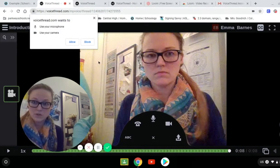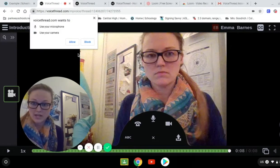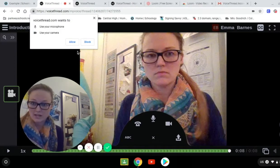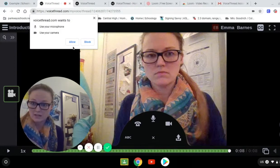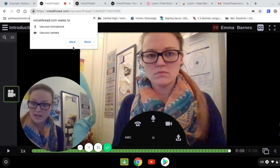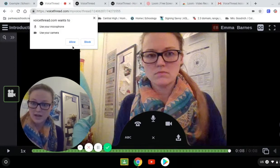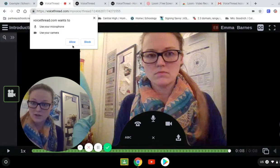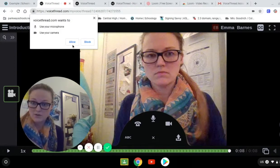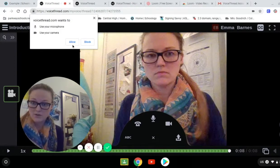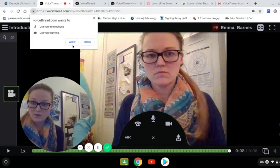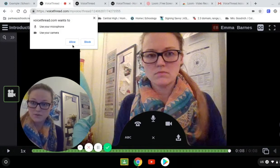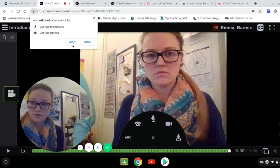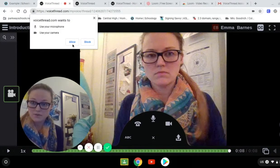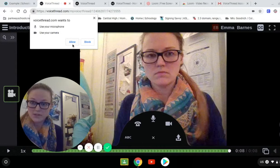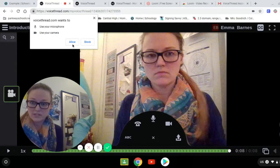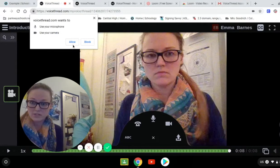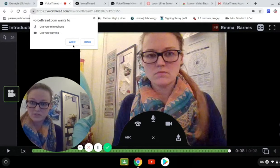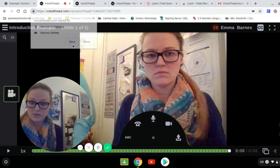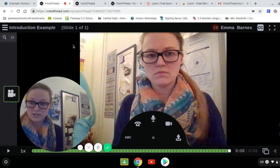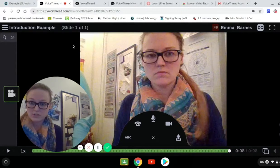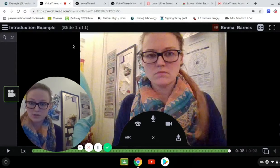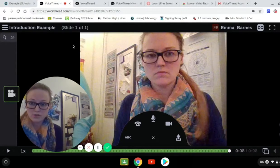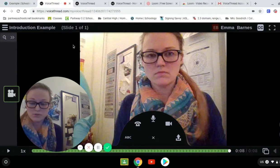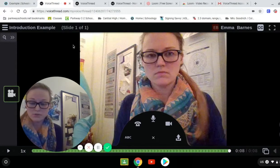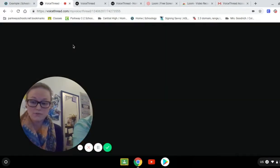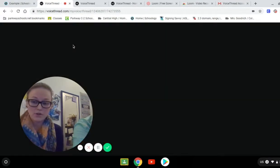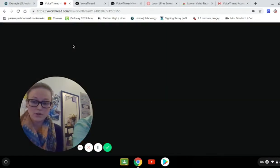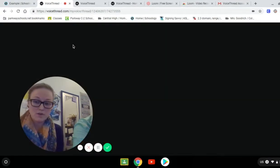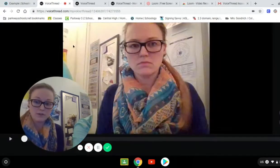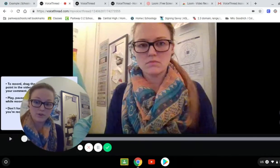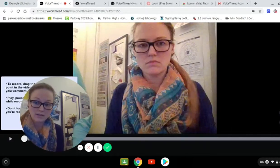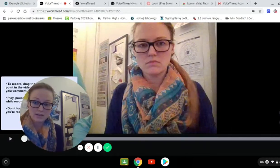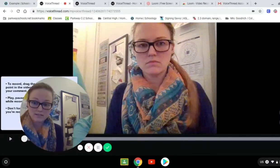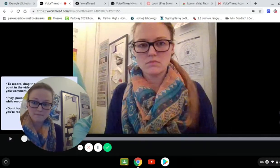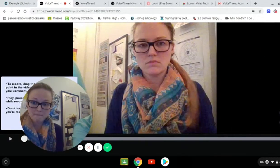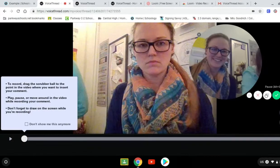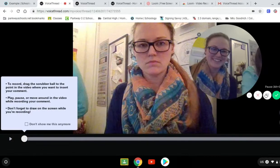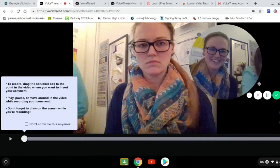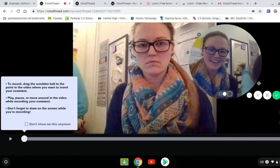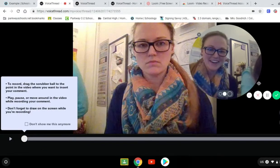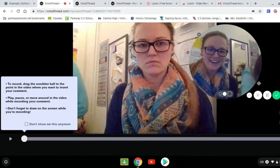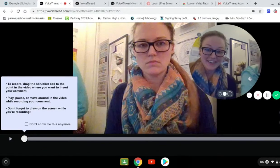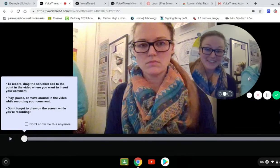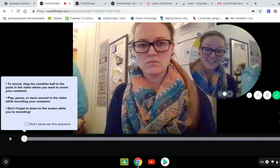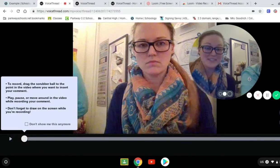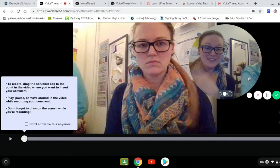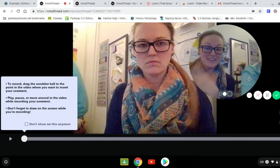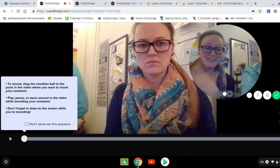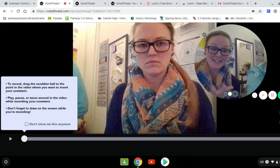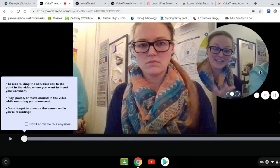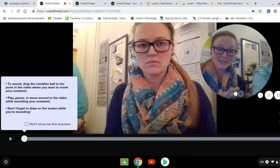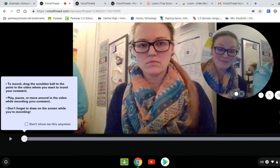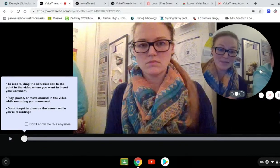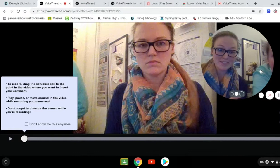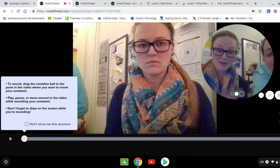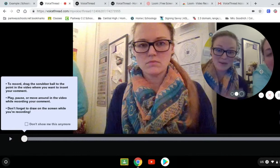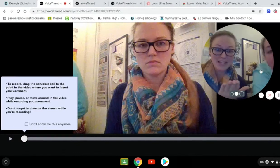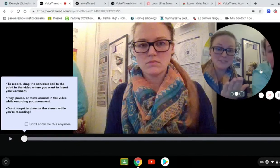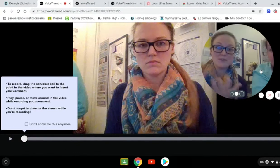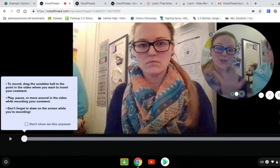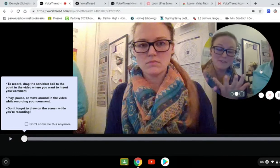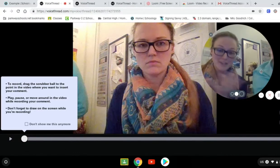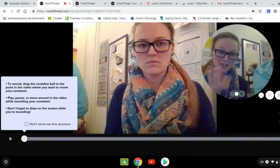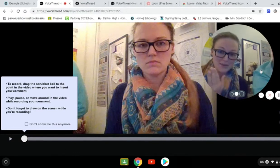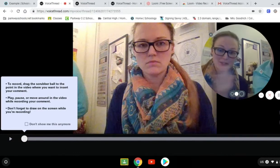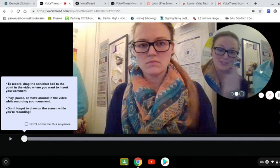Go ahead and allow VoiceThread to use your video and microphone access. Okay, so then here it brings you up again to